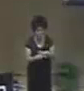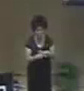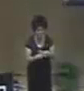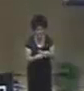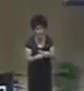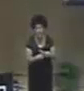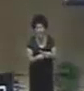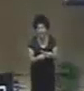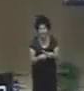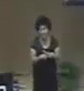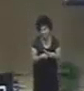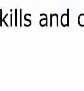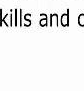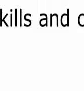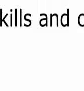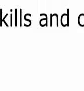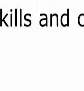being a professional.